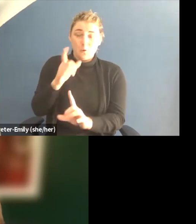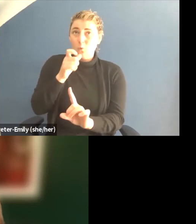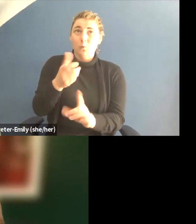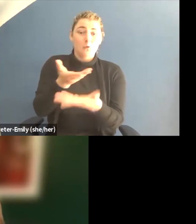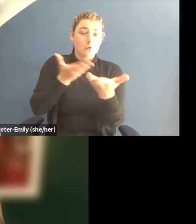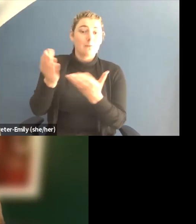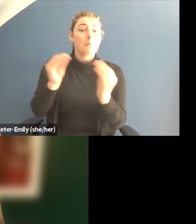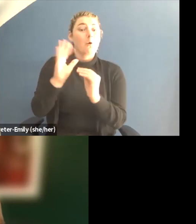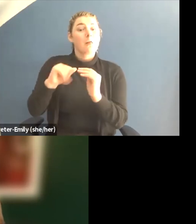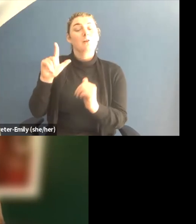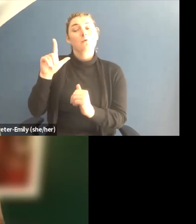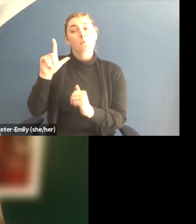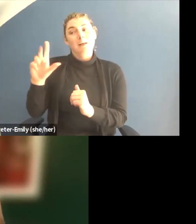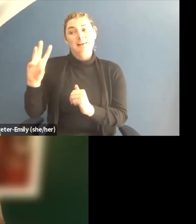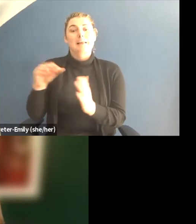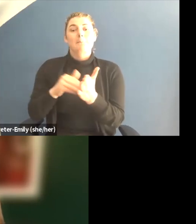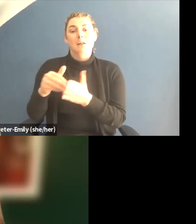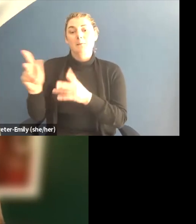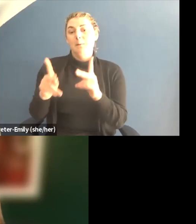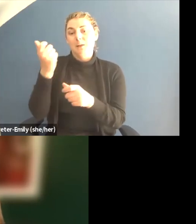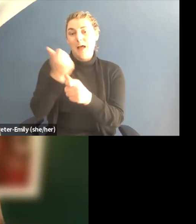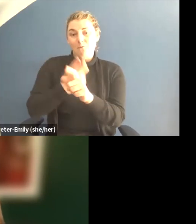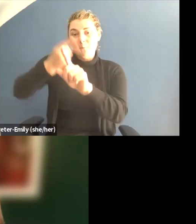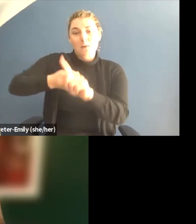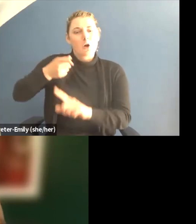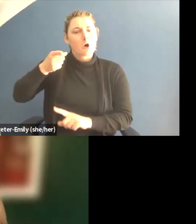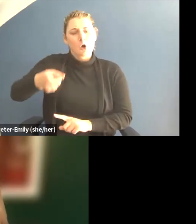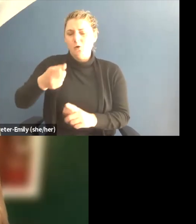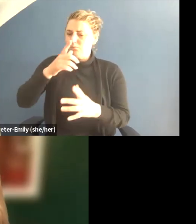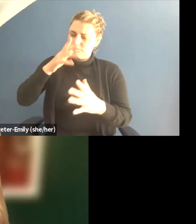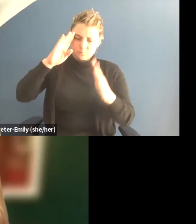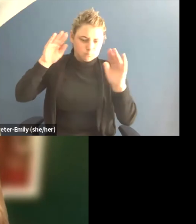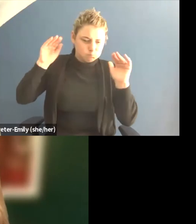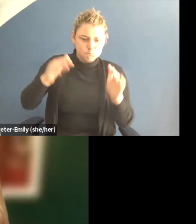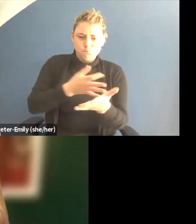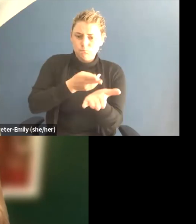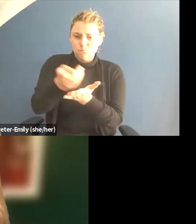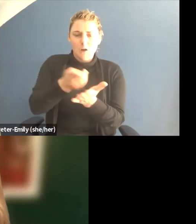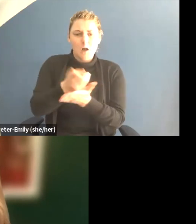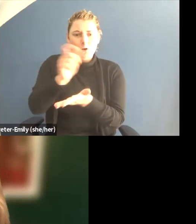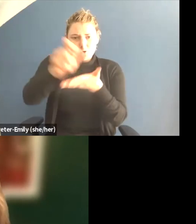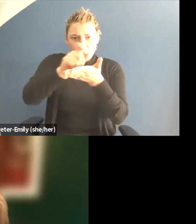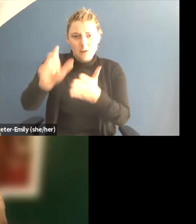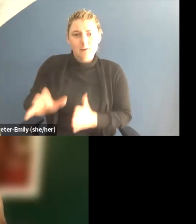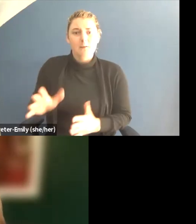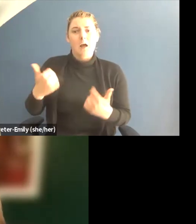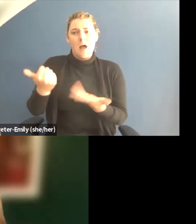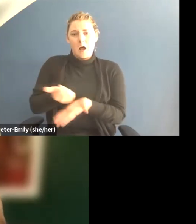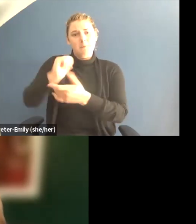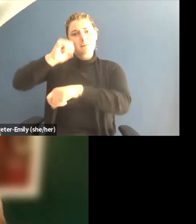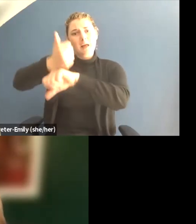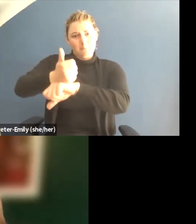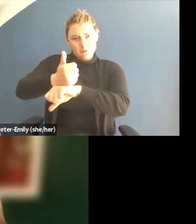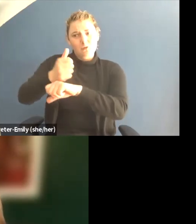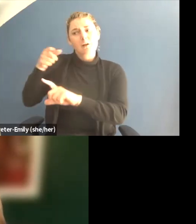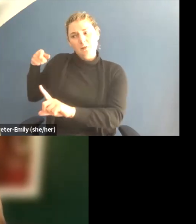million people each month. Her fearless journalism that represents the breadth of American experience helped establish the